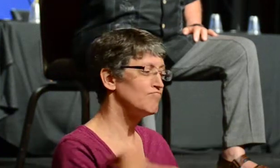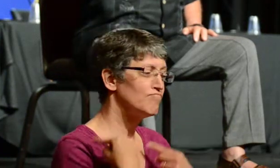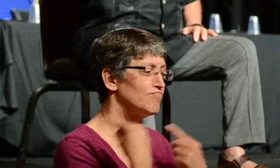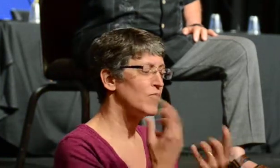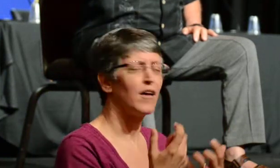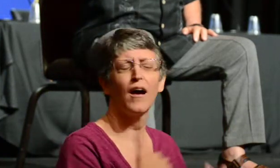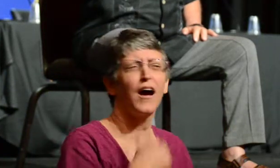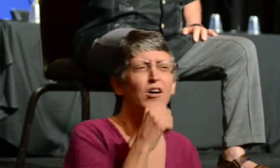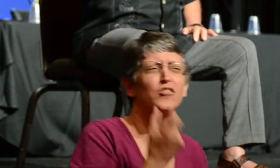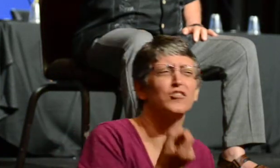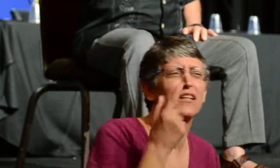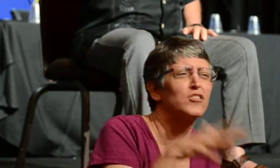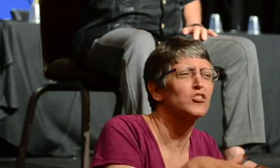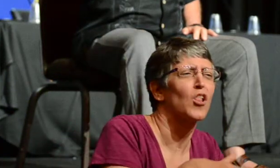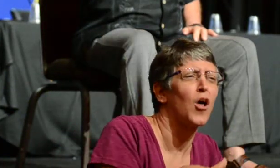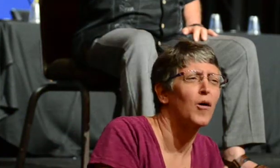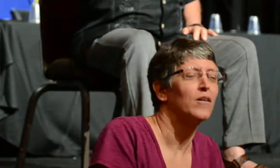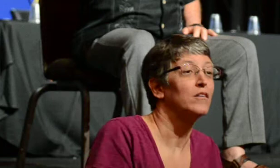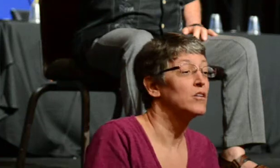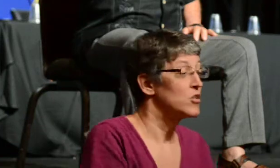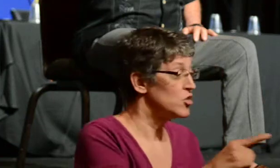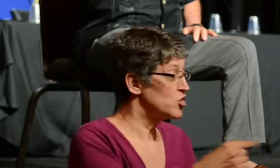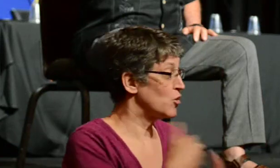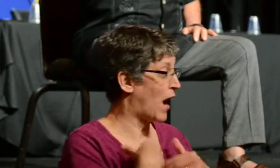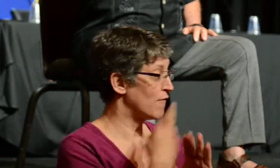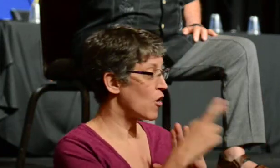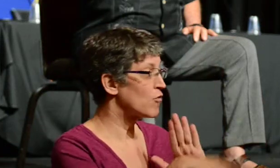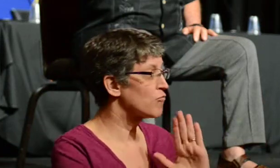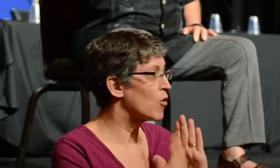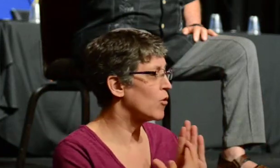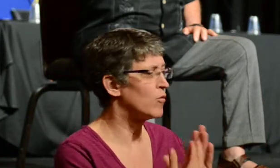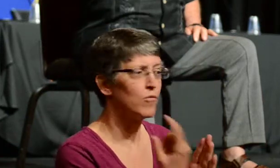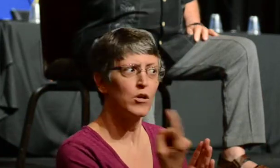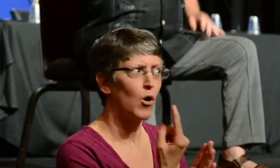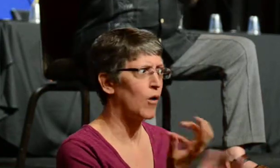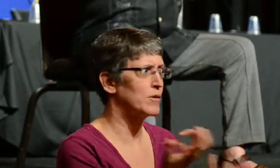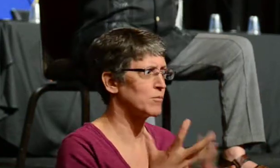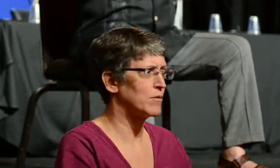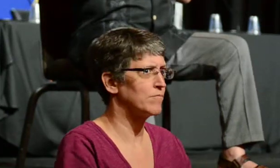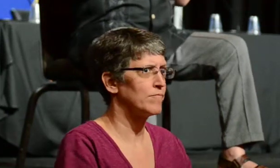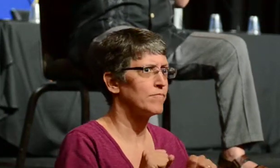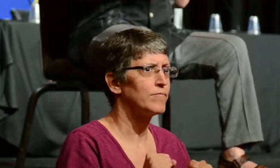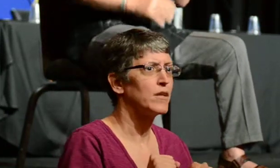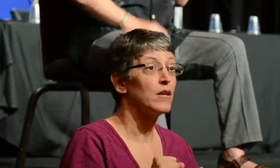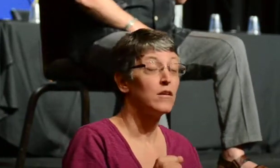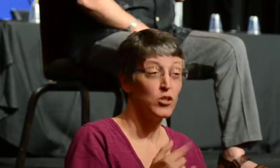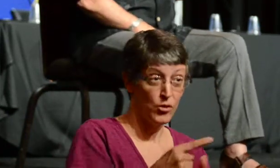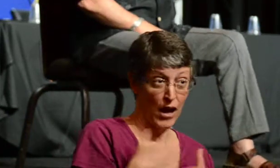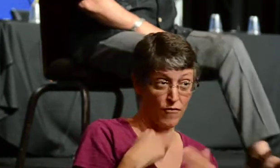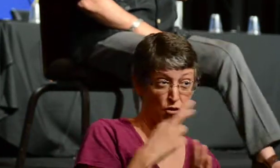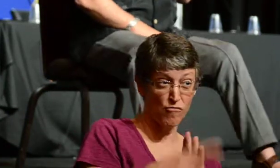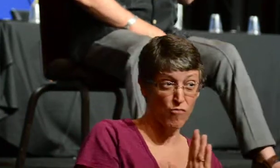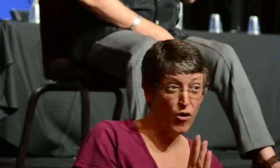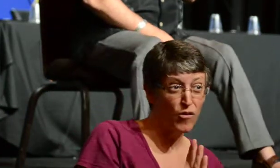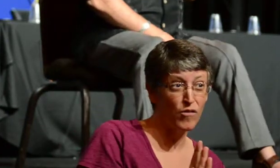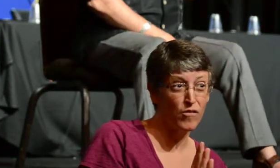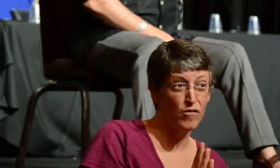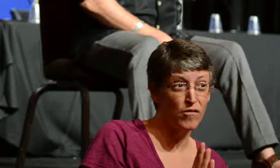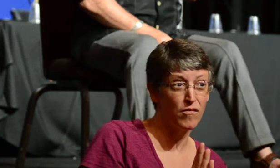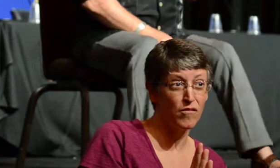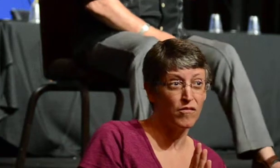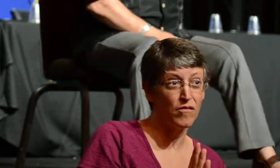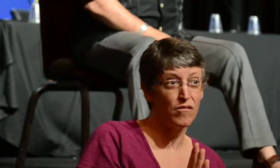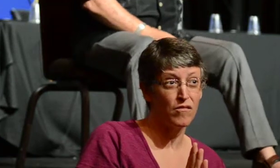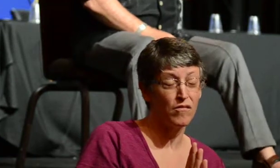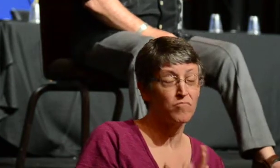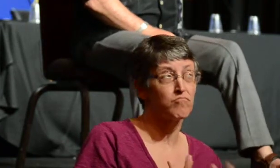not understanding you. Slowly. Do you have a role that you've always wanted to play? Do I have a role that I've always wanted to play?